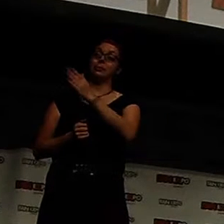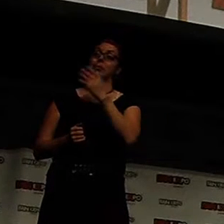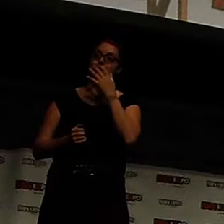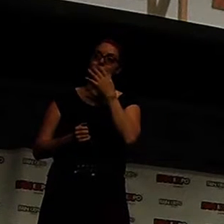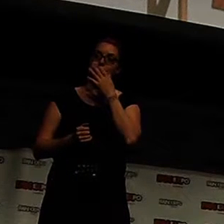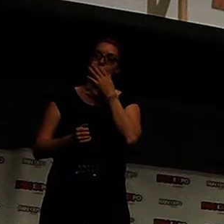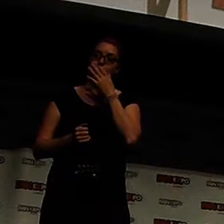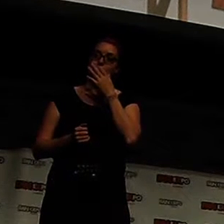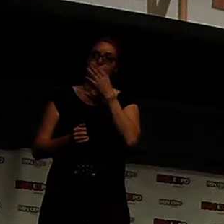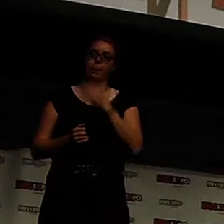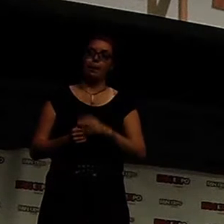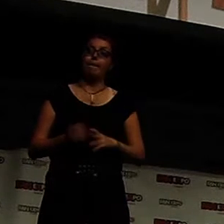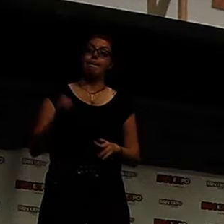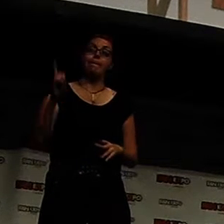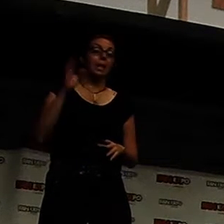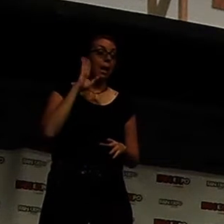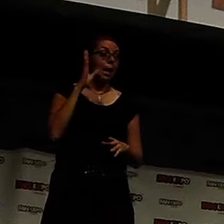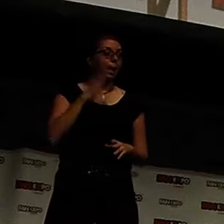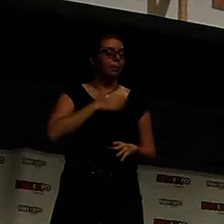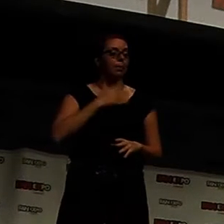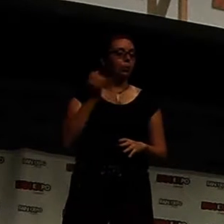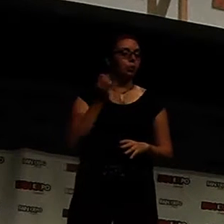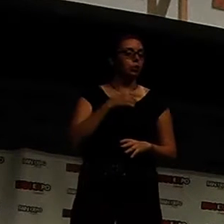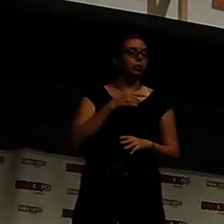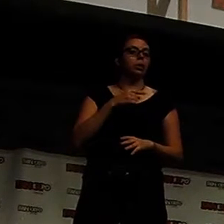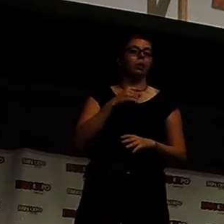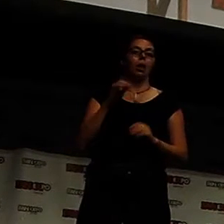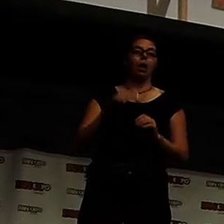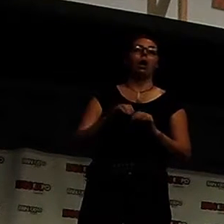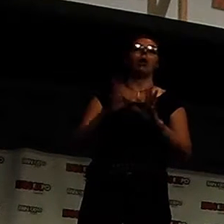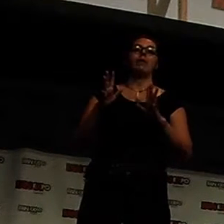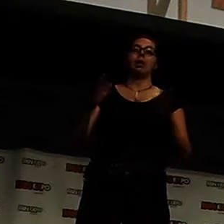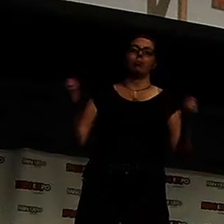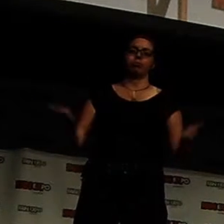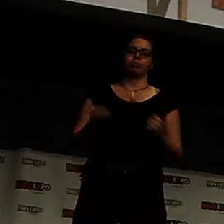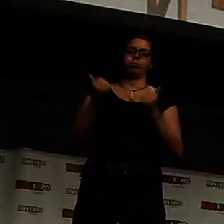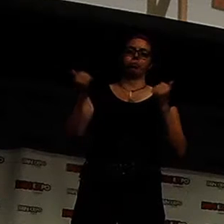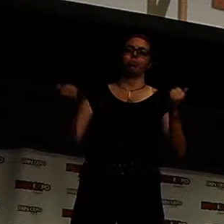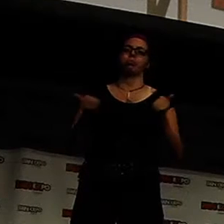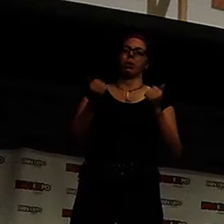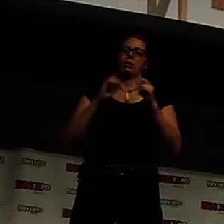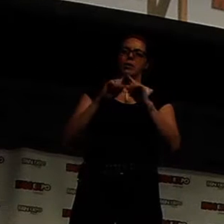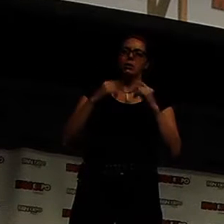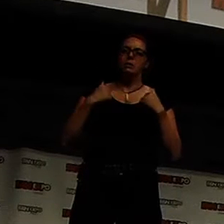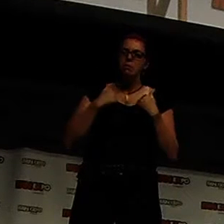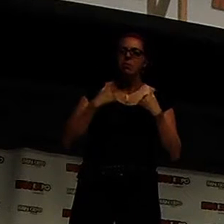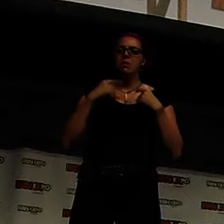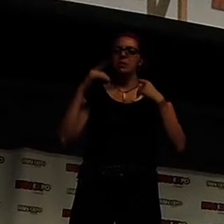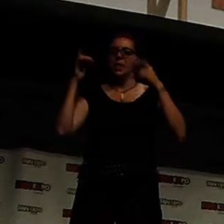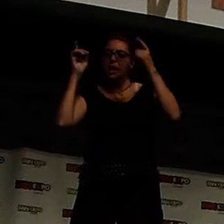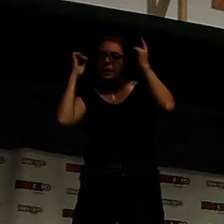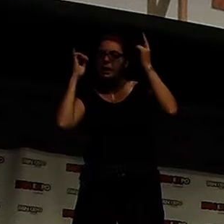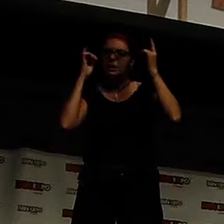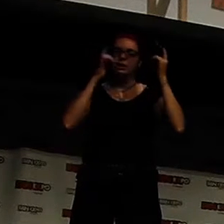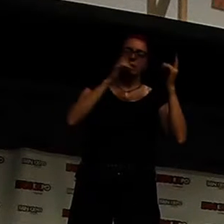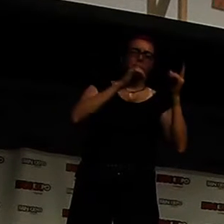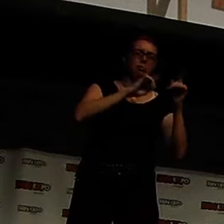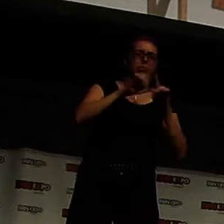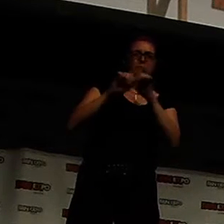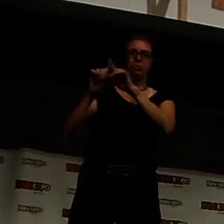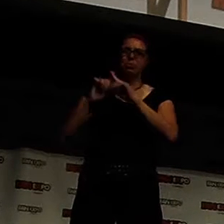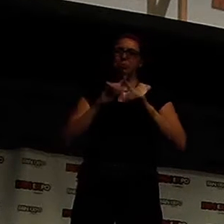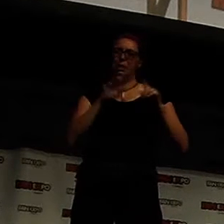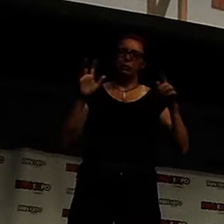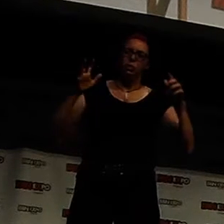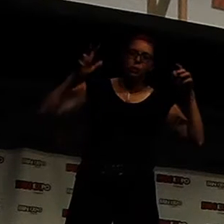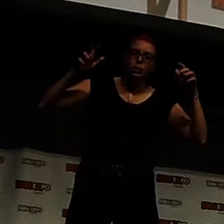Hey, how's it going? Hi, so my question is, obviously there are a lot of creatures and different species of aliens and stuff on Doctor Who, because the universe is huge,